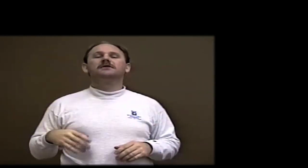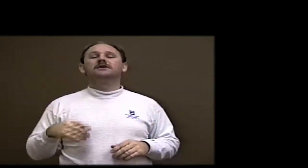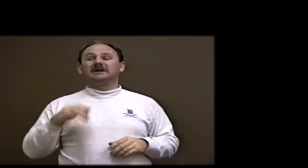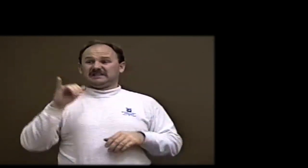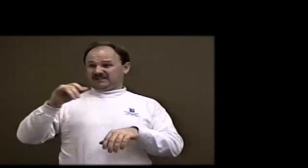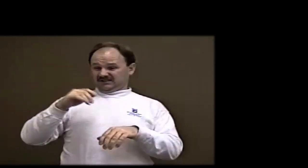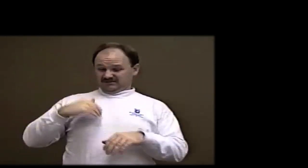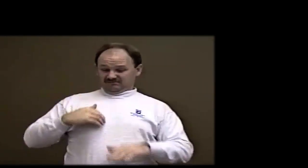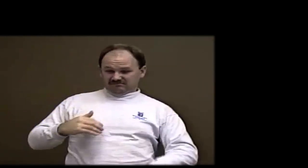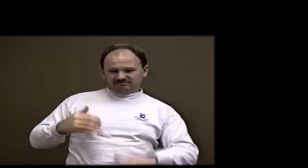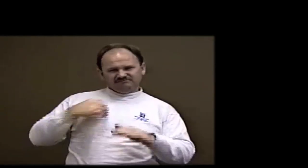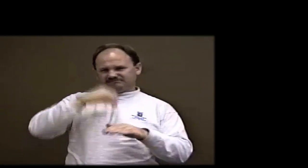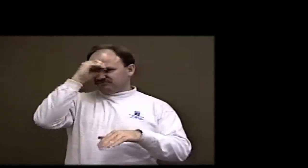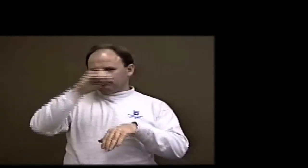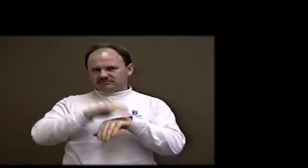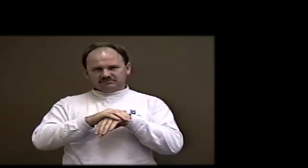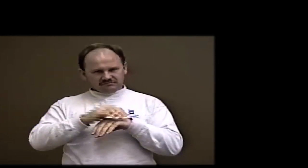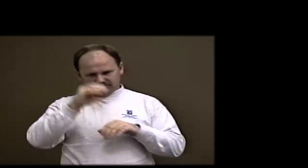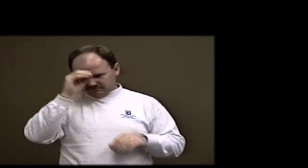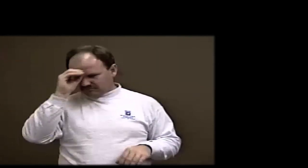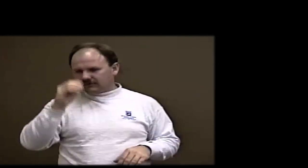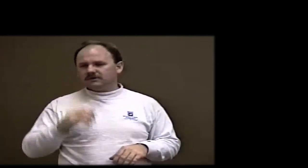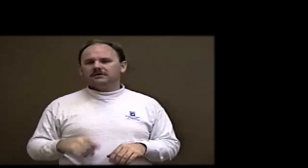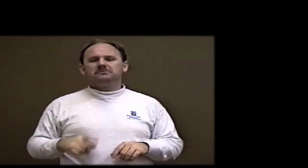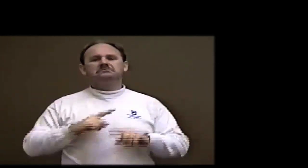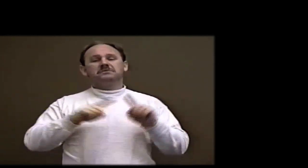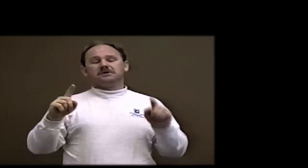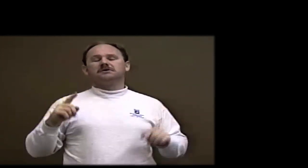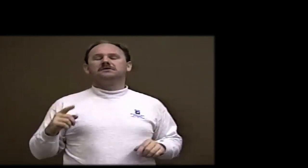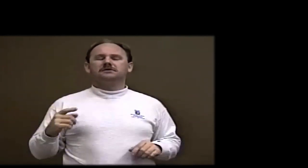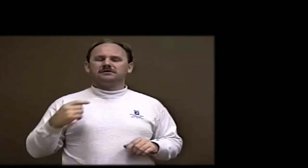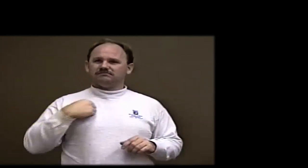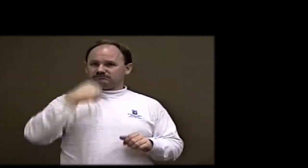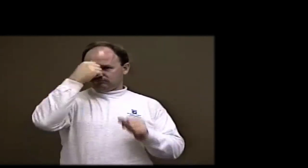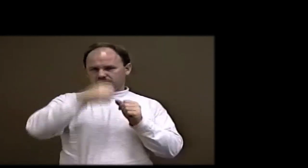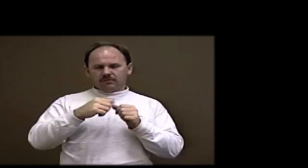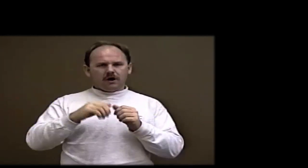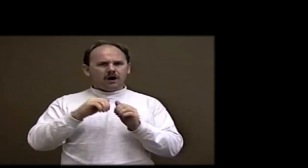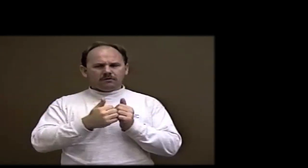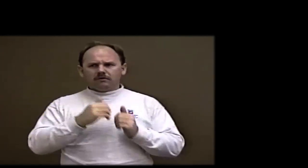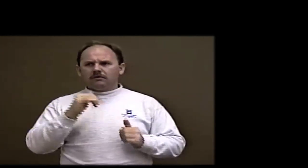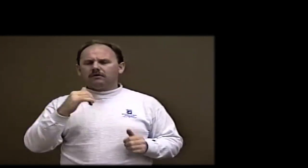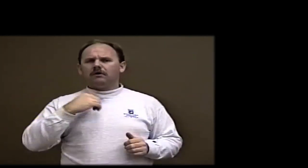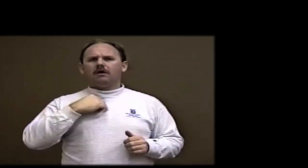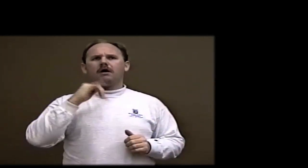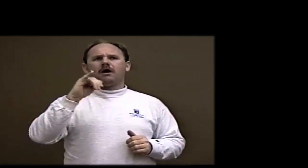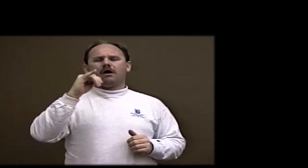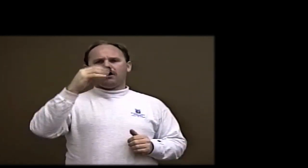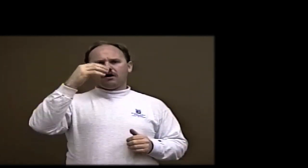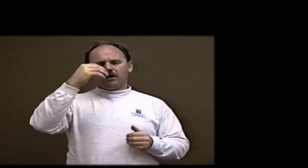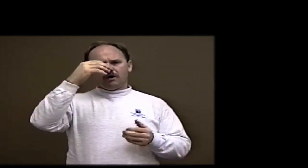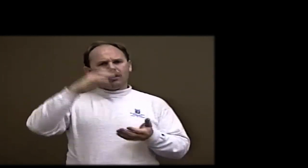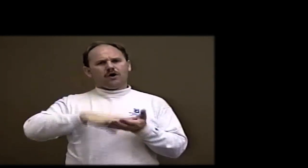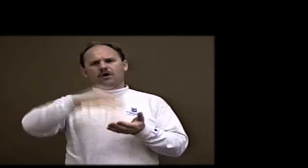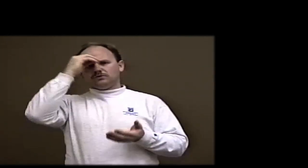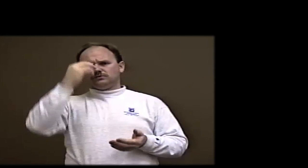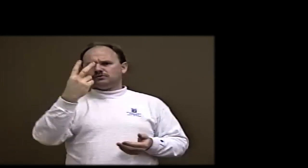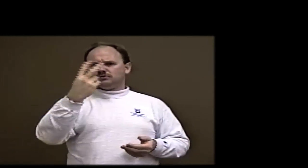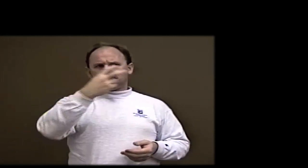language I knew. I remember learning this first language as a child. I learned through interactions with my family. When I wanted